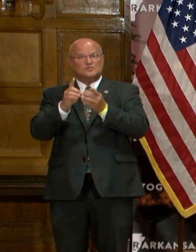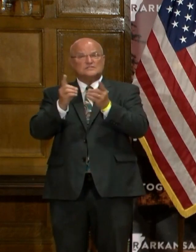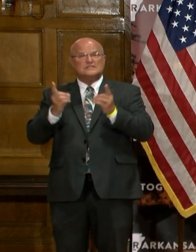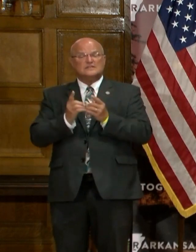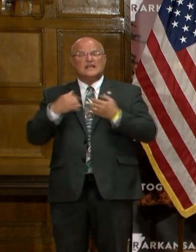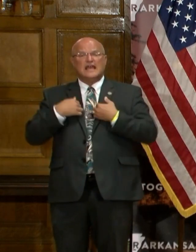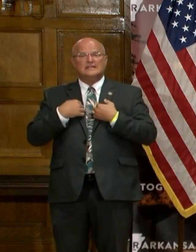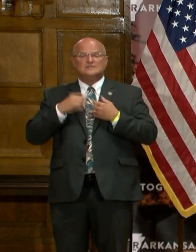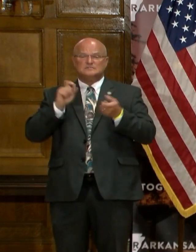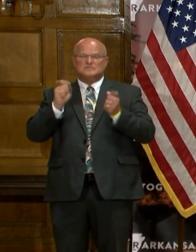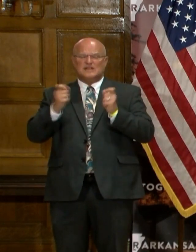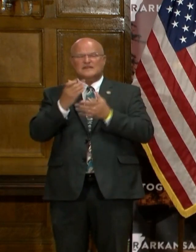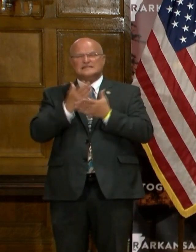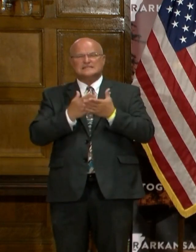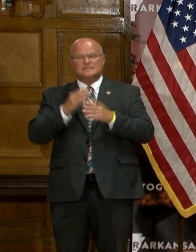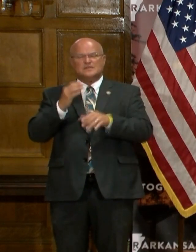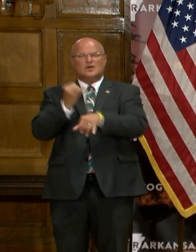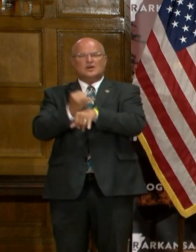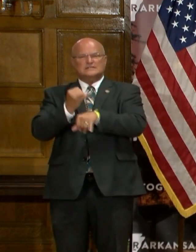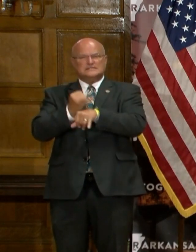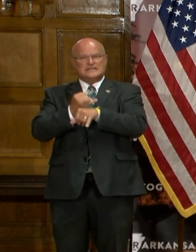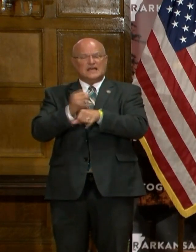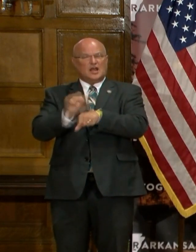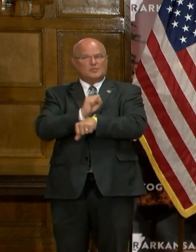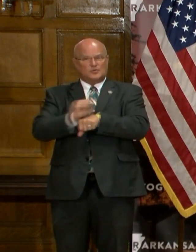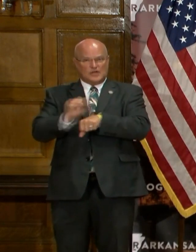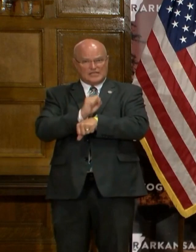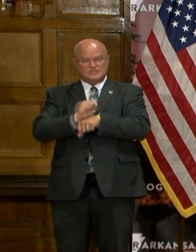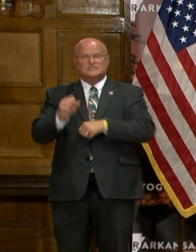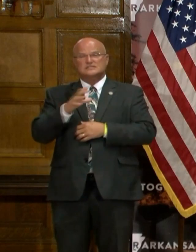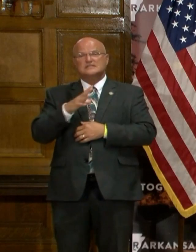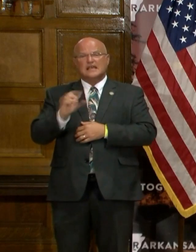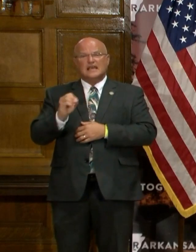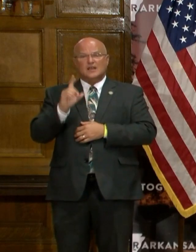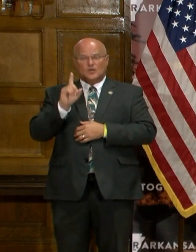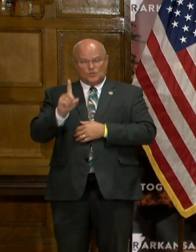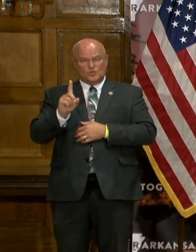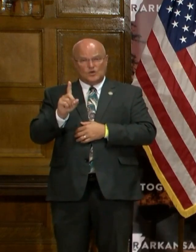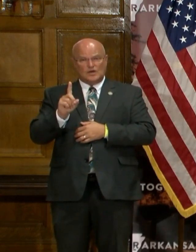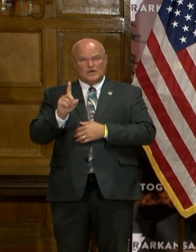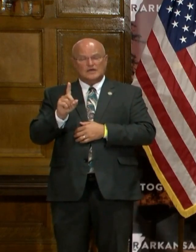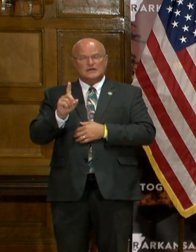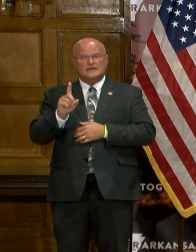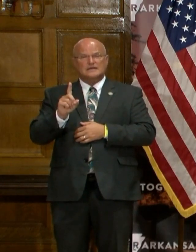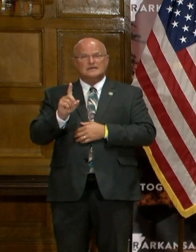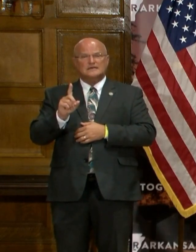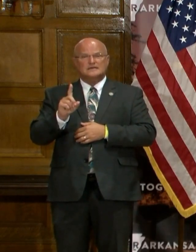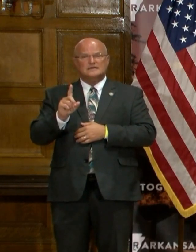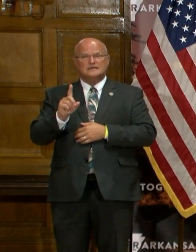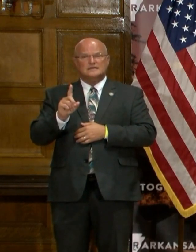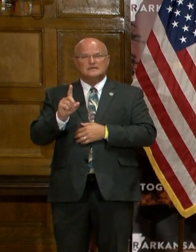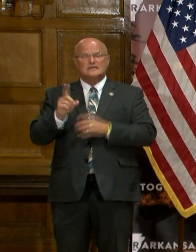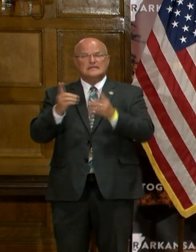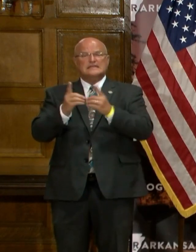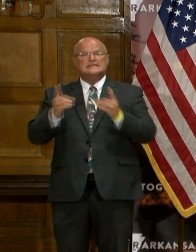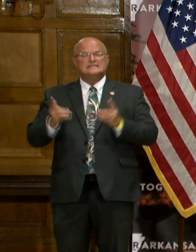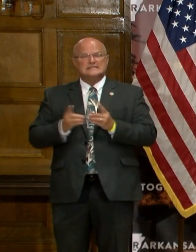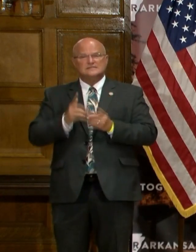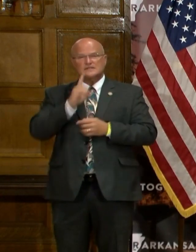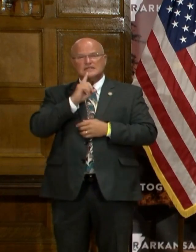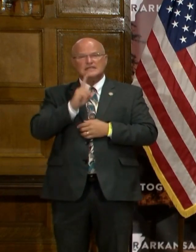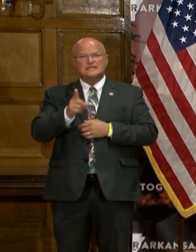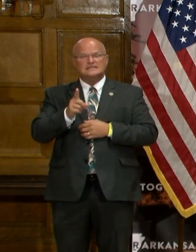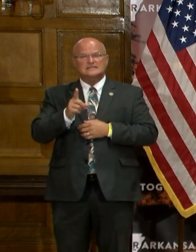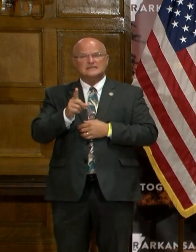that have had to modify some of their on-site operations, and one of the districts